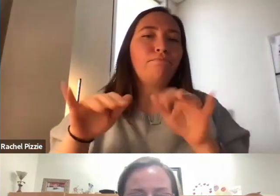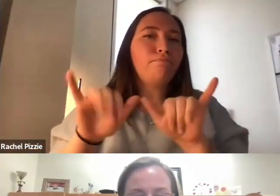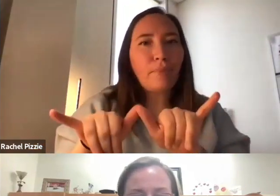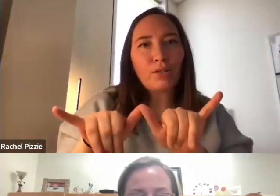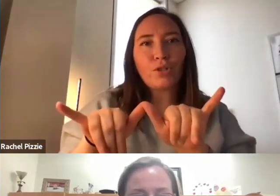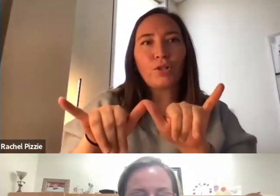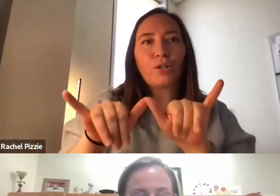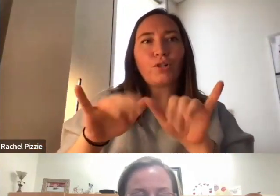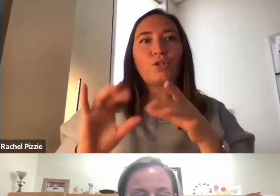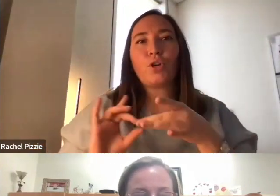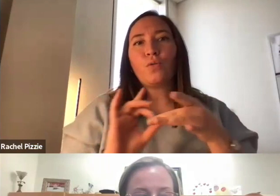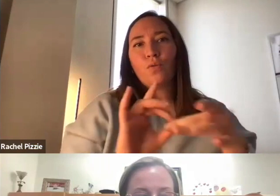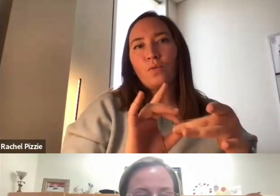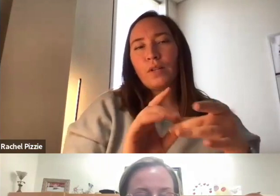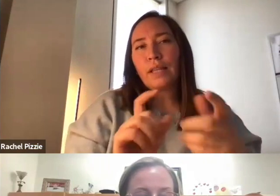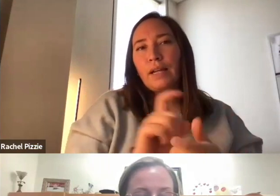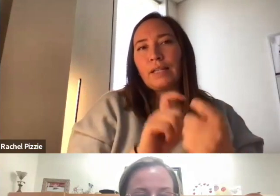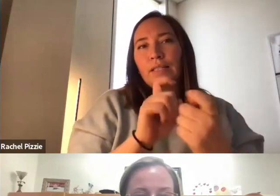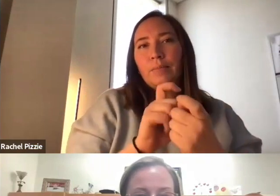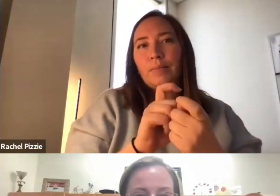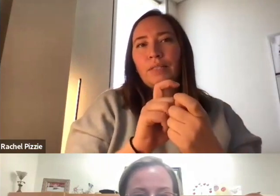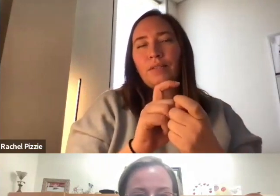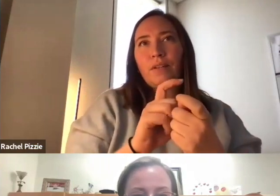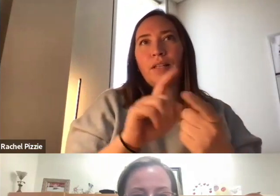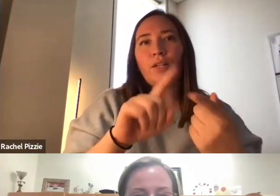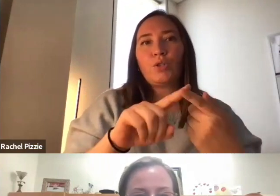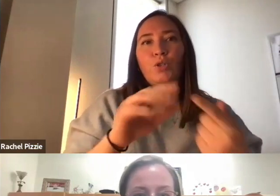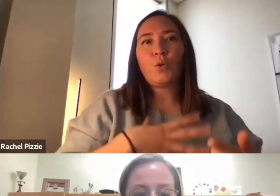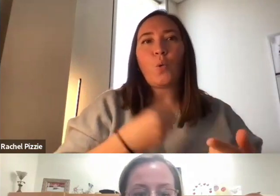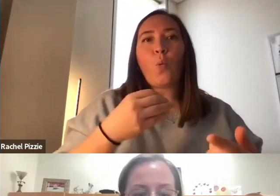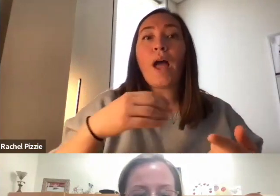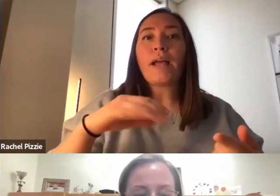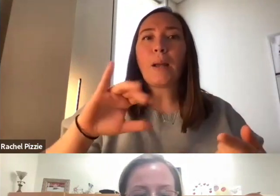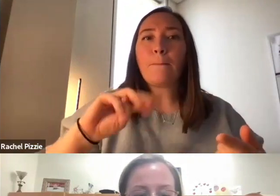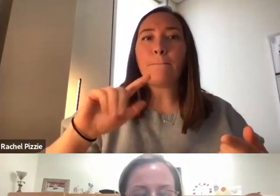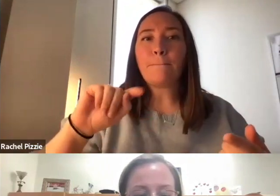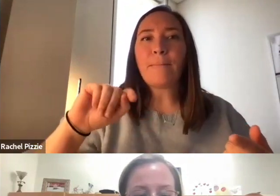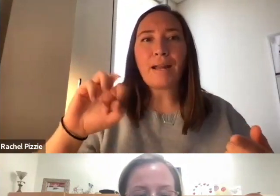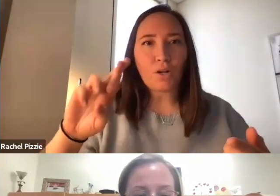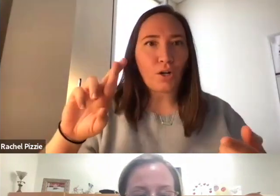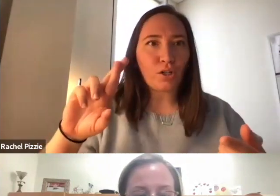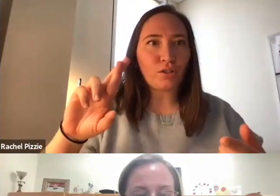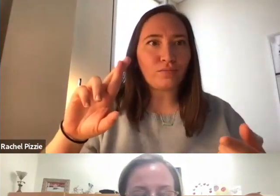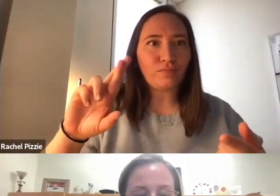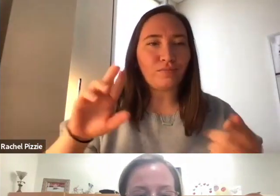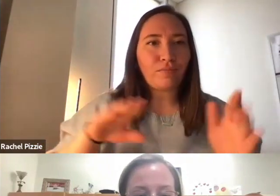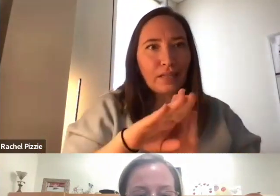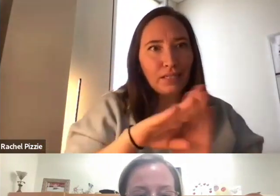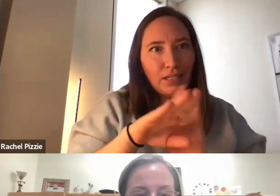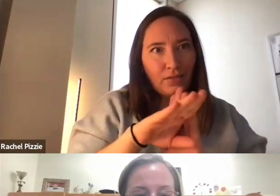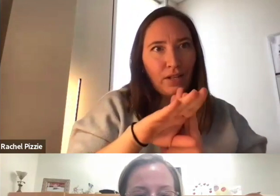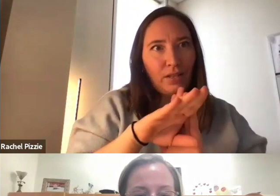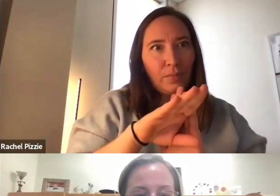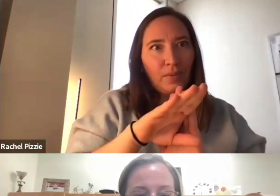who showed language development measures related to specificity in